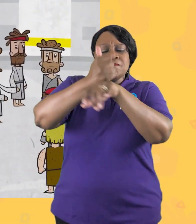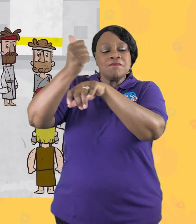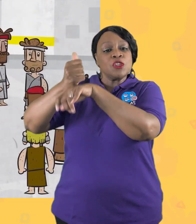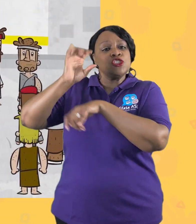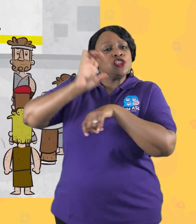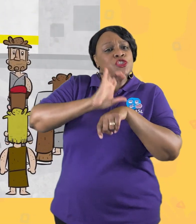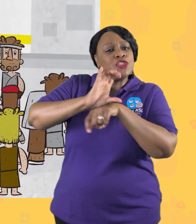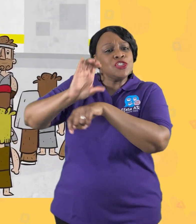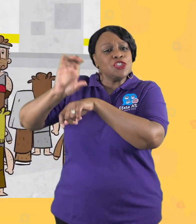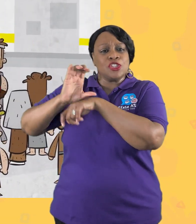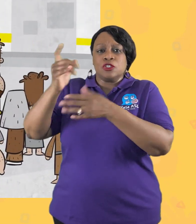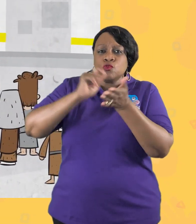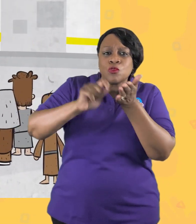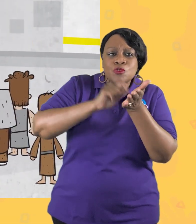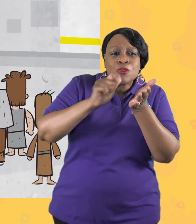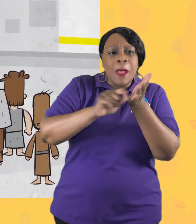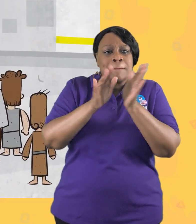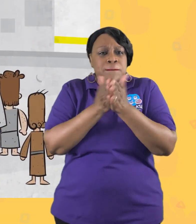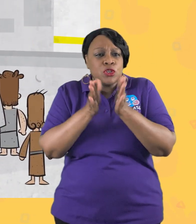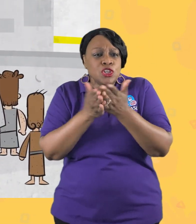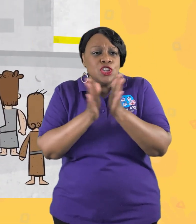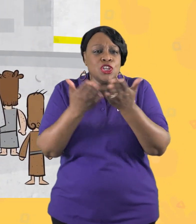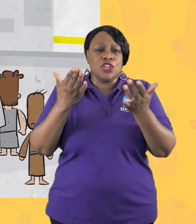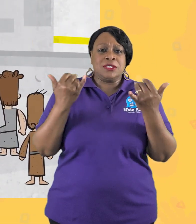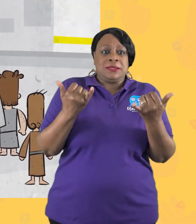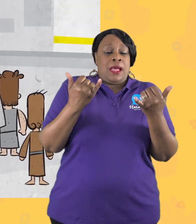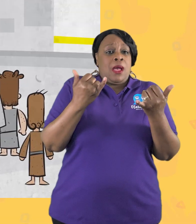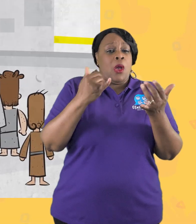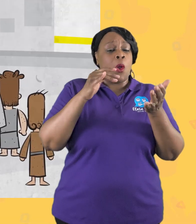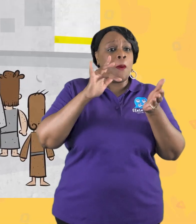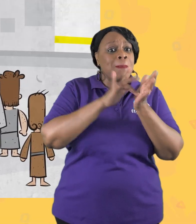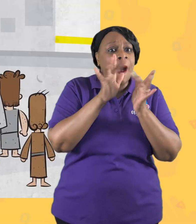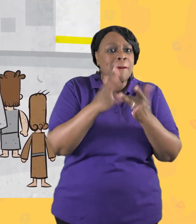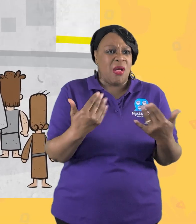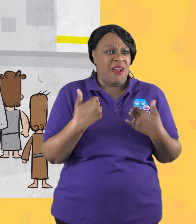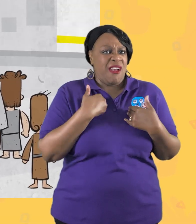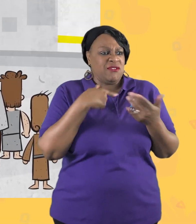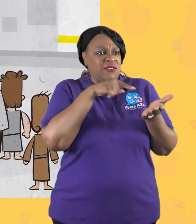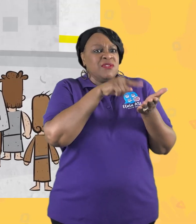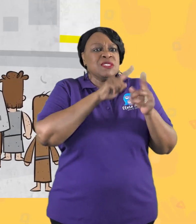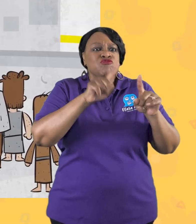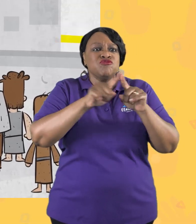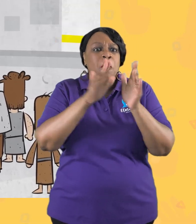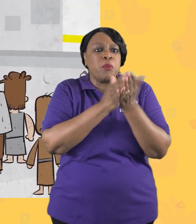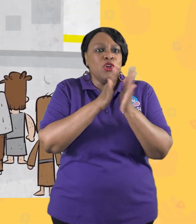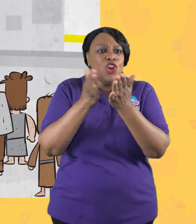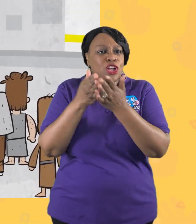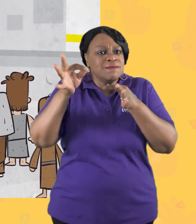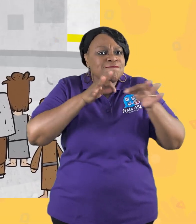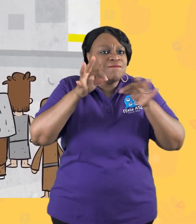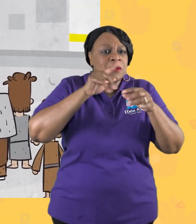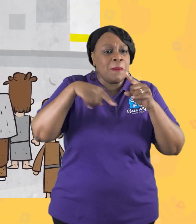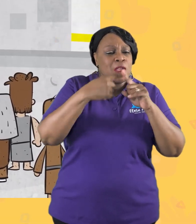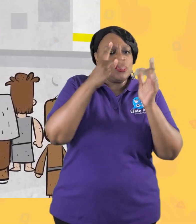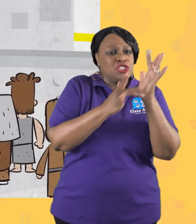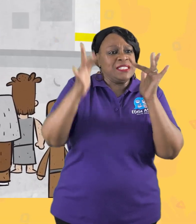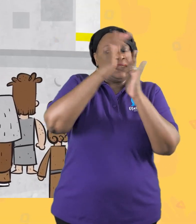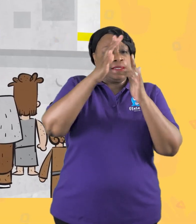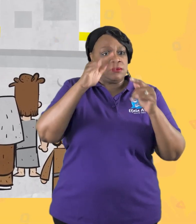by writing books that we can now read in the Bible. And though he denied Jesus, he was forgiven,